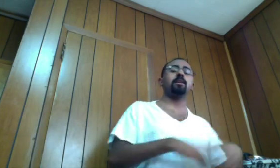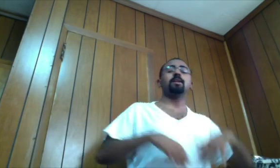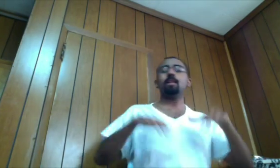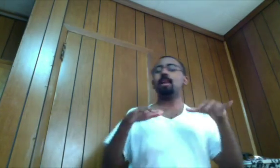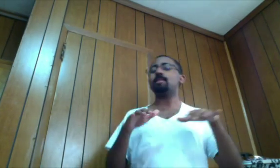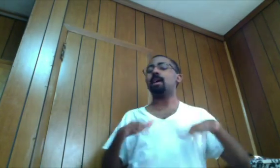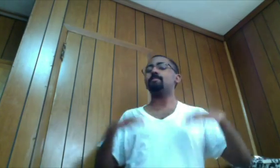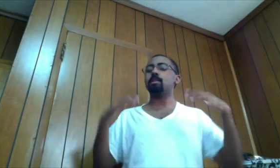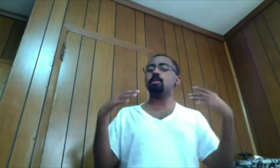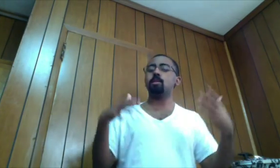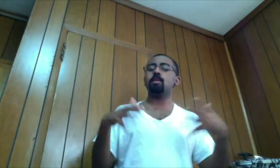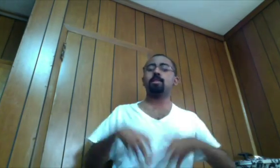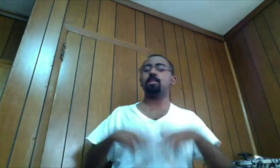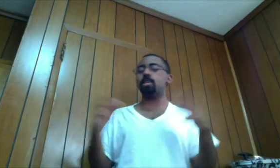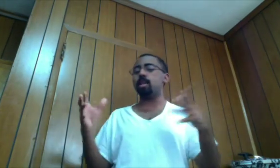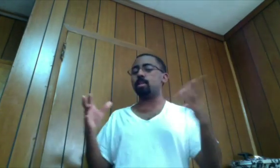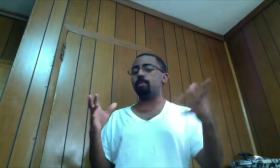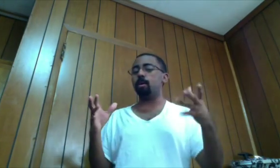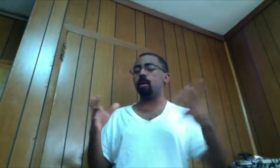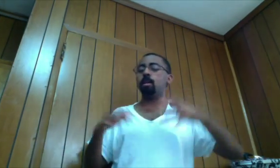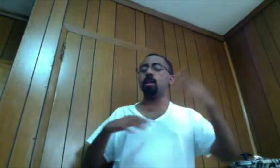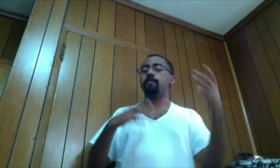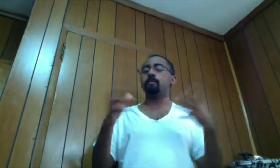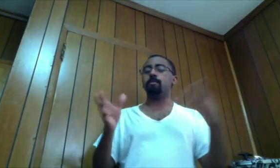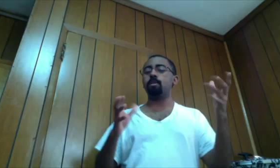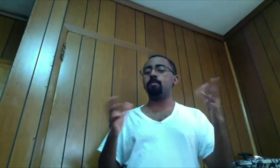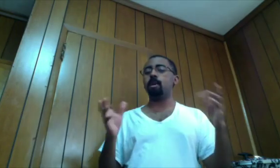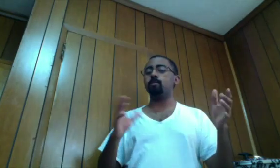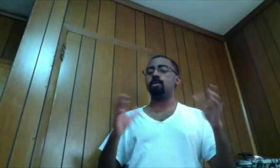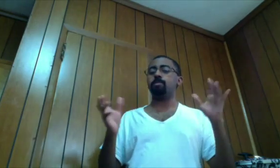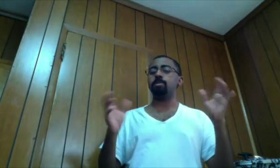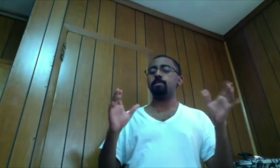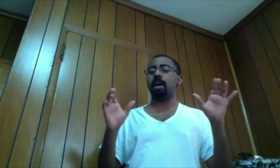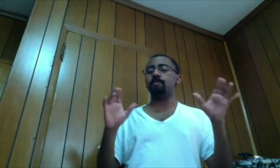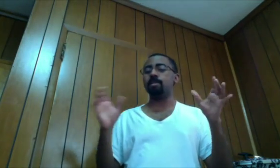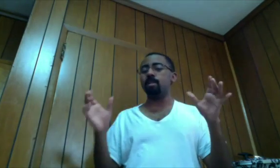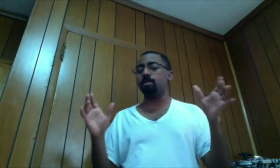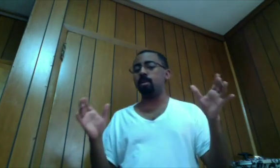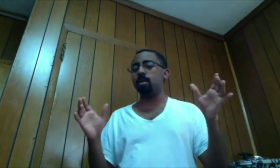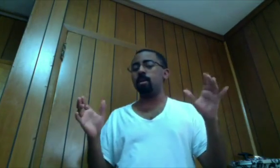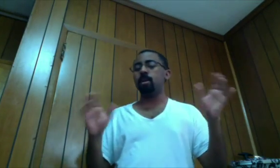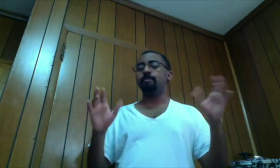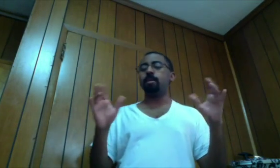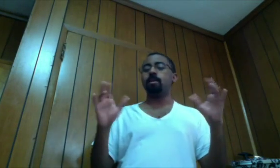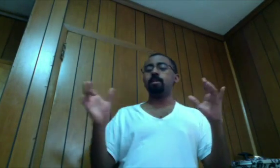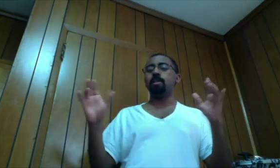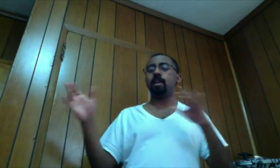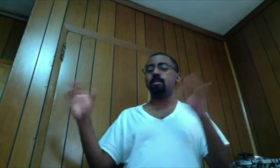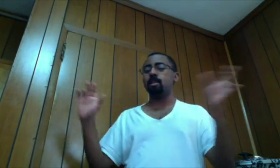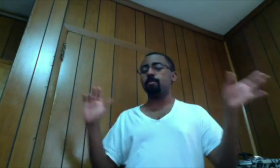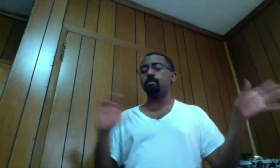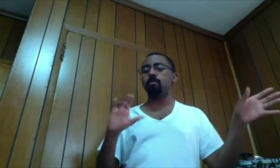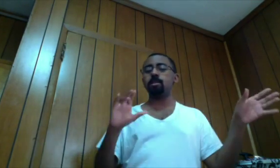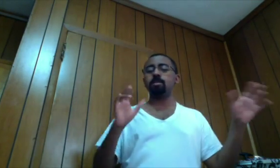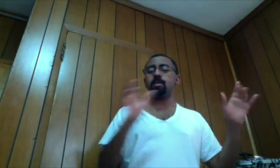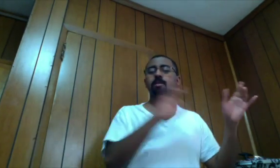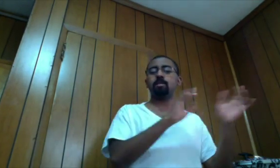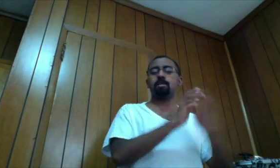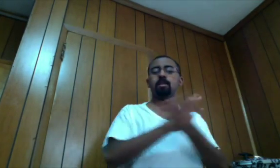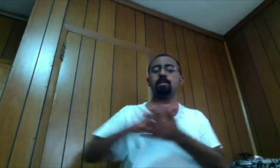A lot of times they don't. Like the GS ball for Pokemon was supposed to have Celebi in it, but then they had the Celebi movie, so they just didn't touch